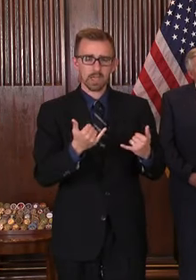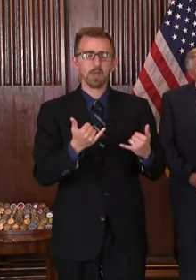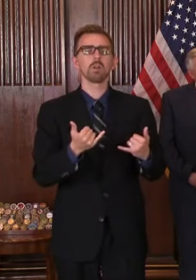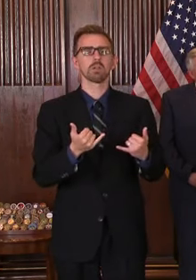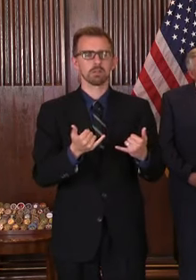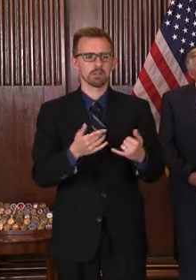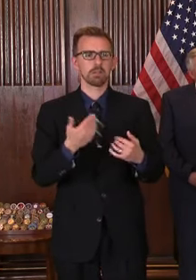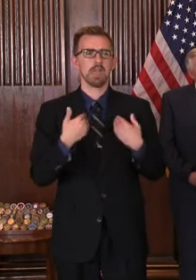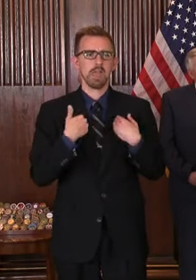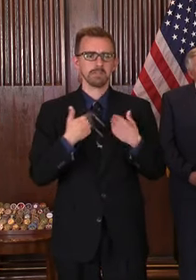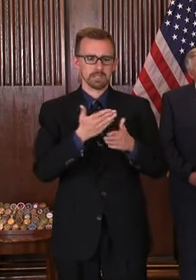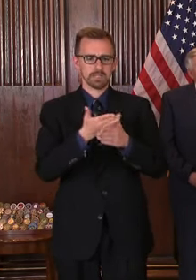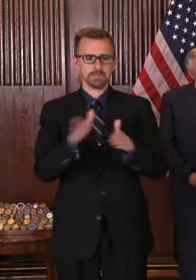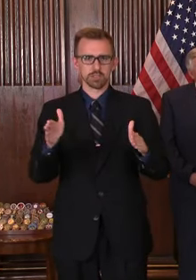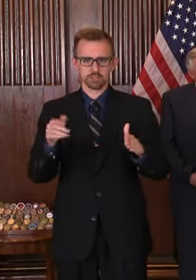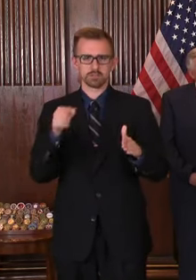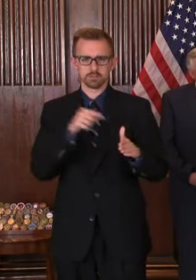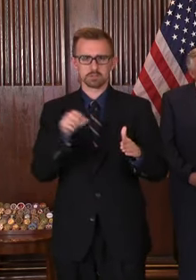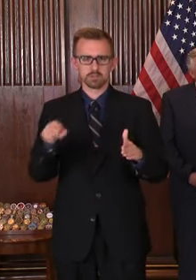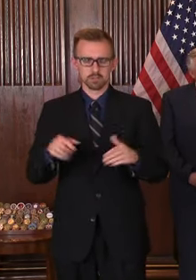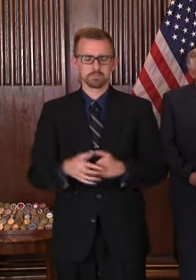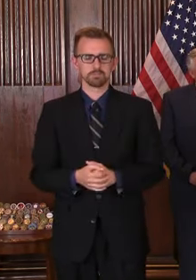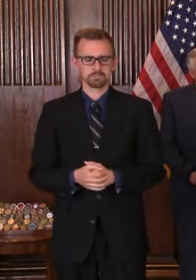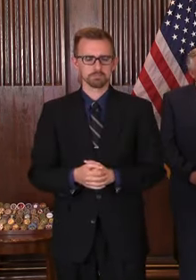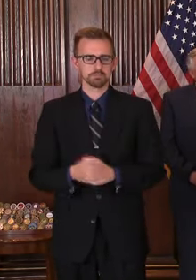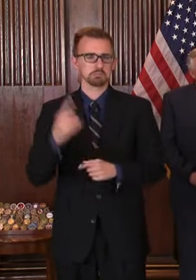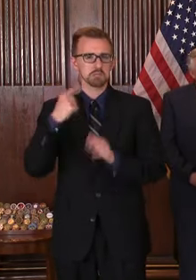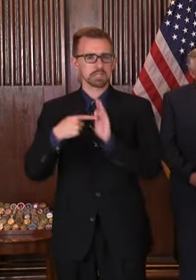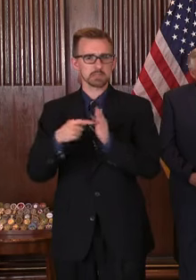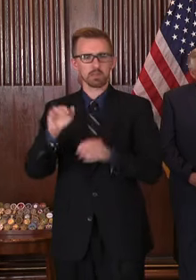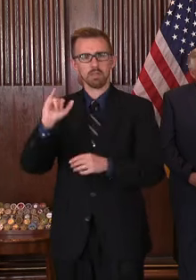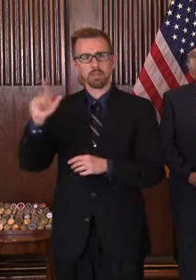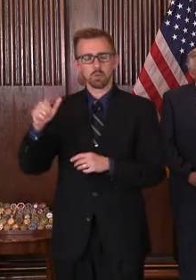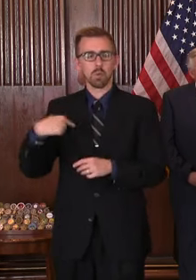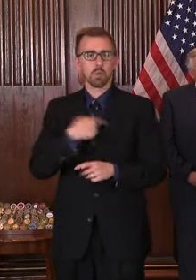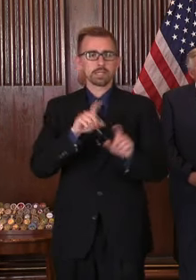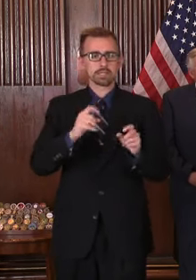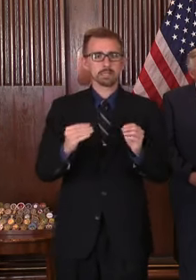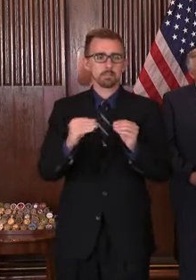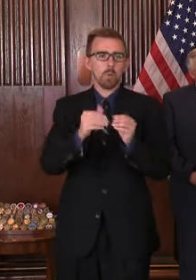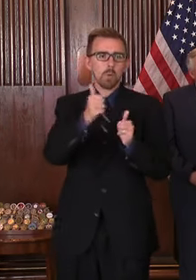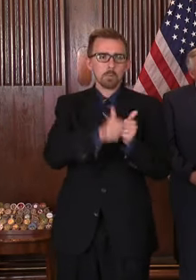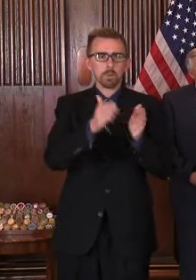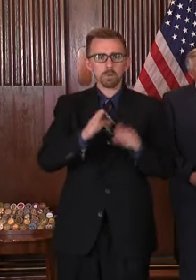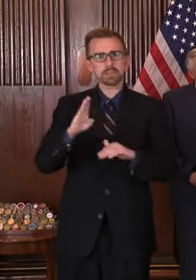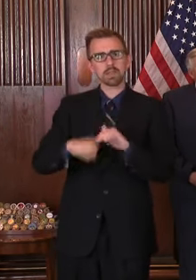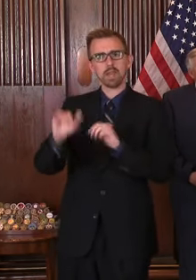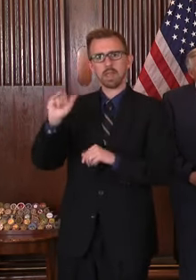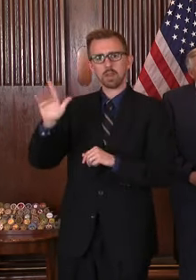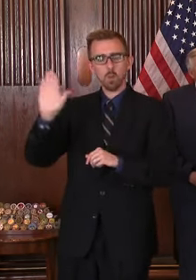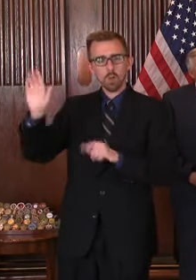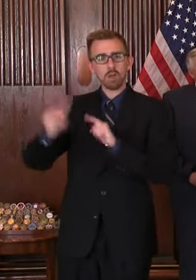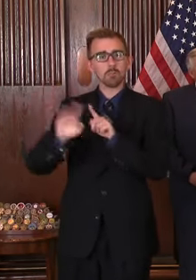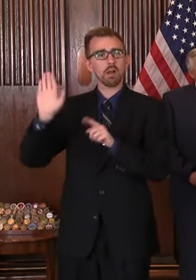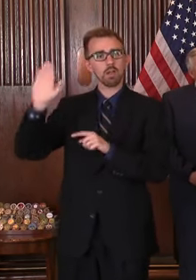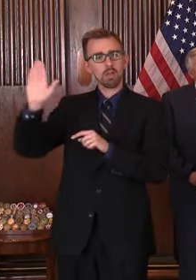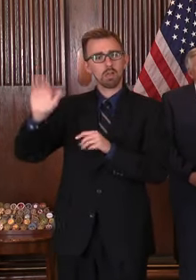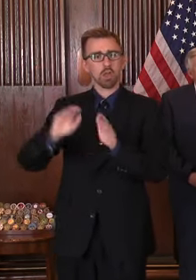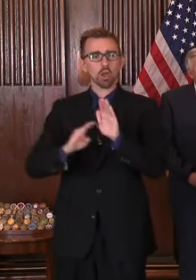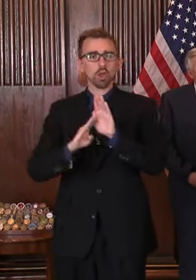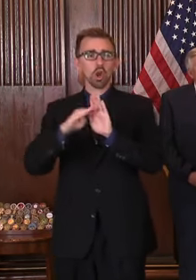seeing division here in that, let's take Illinois. We were doing more tests per capita than Illinois, but Illinois'